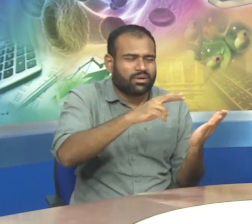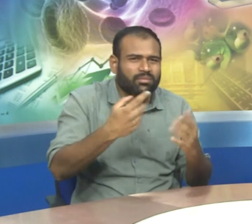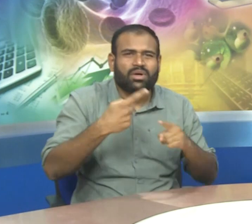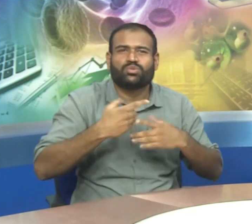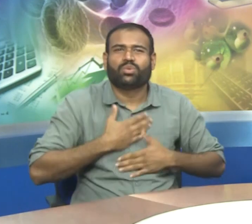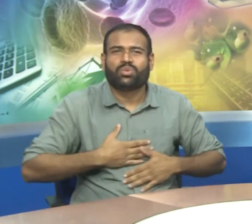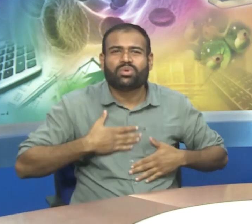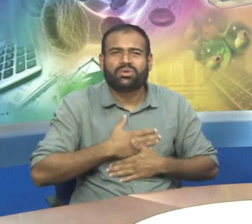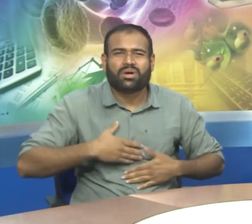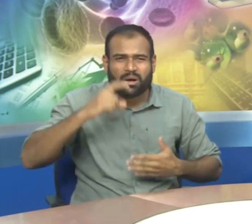periodicals reading,